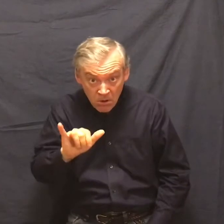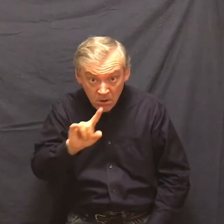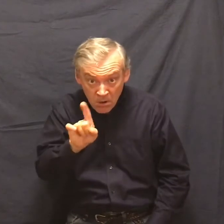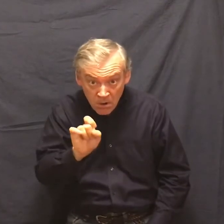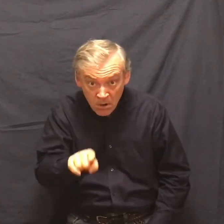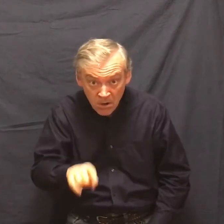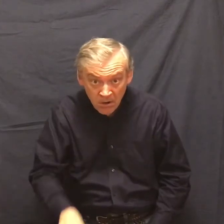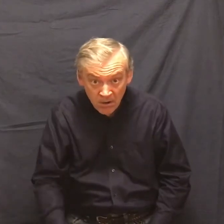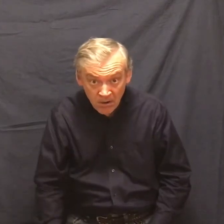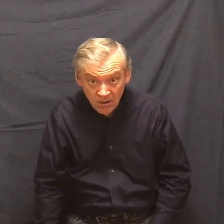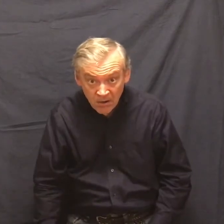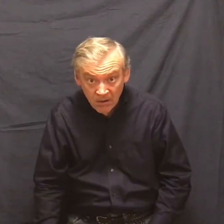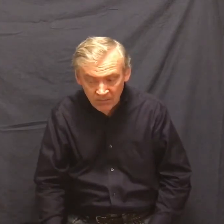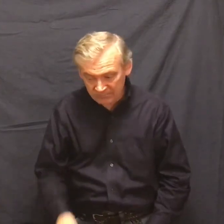"Heck yes," said George.